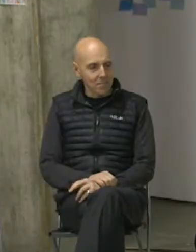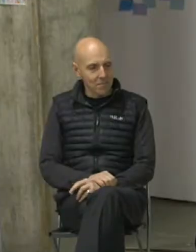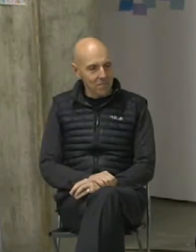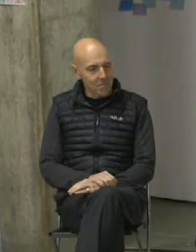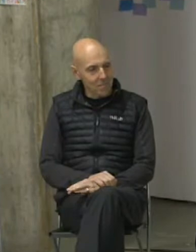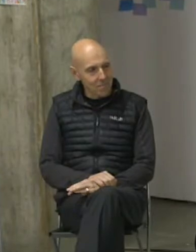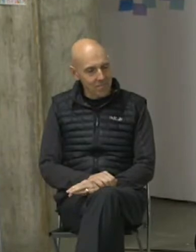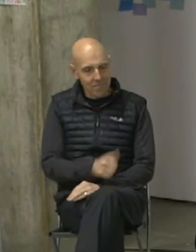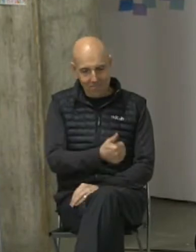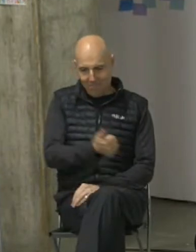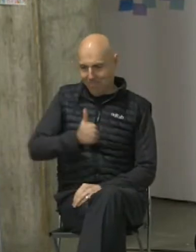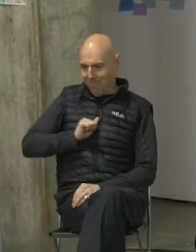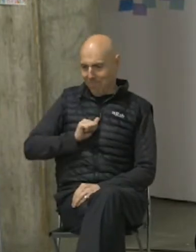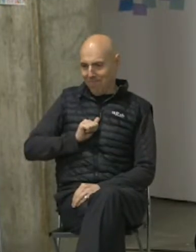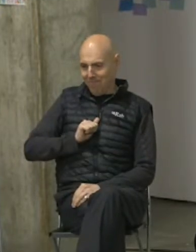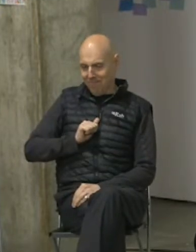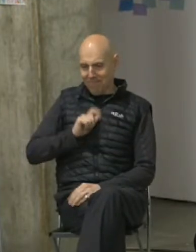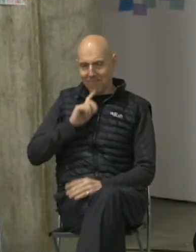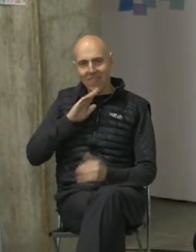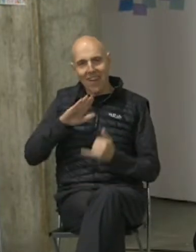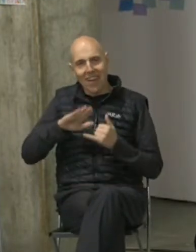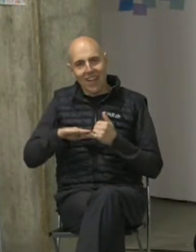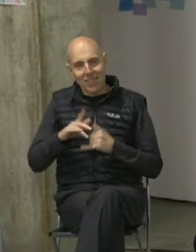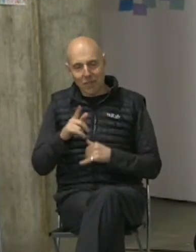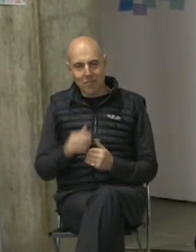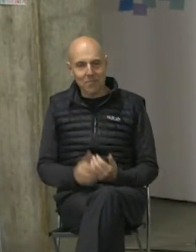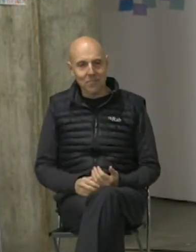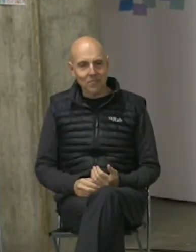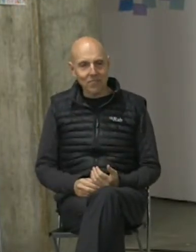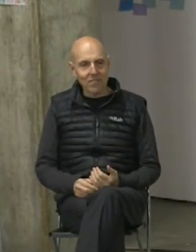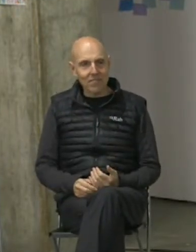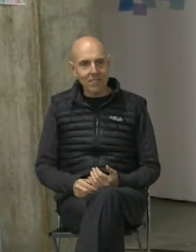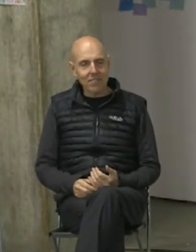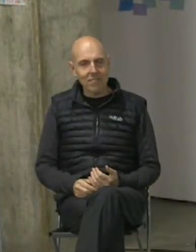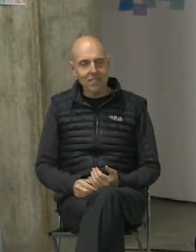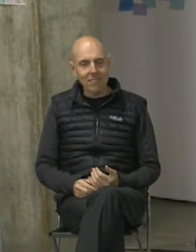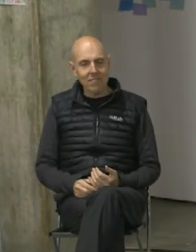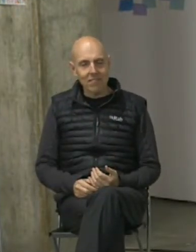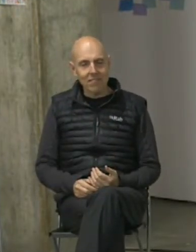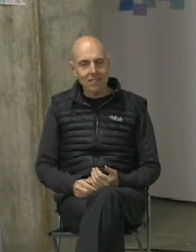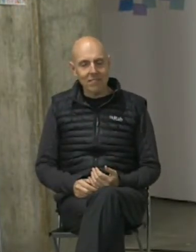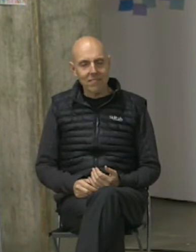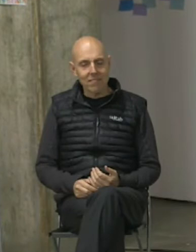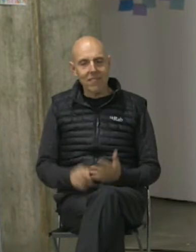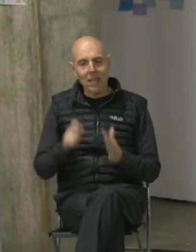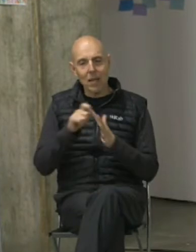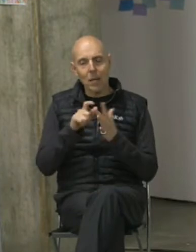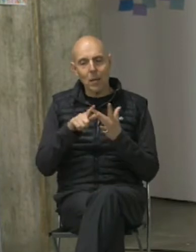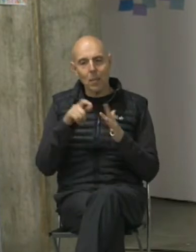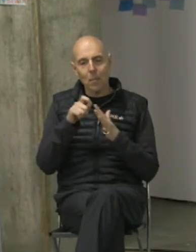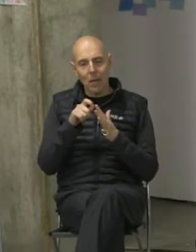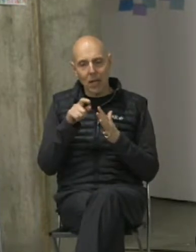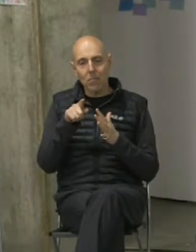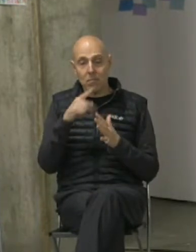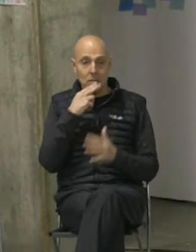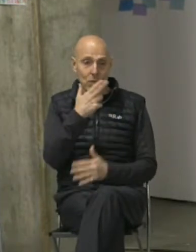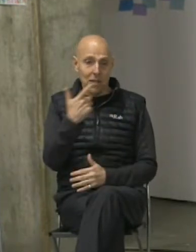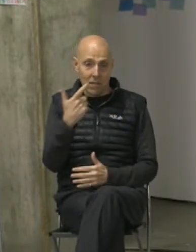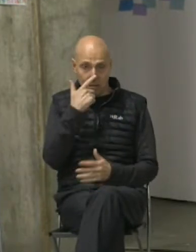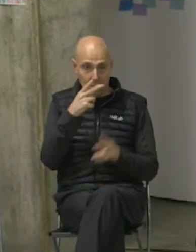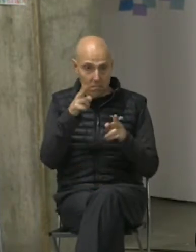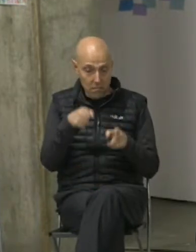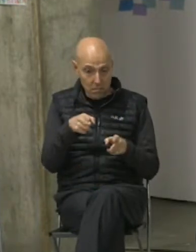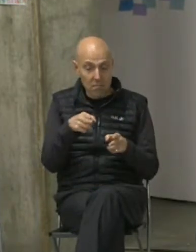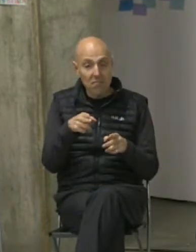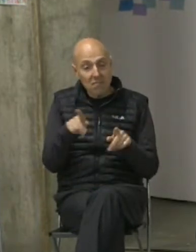I think all of our loved ones would get along very well. So Pip was 27 when she died, and